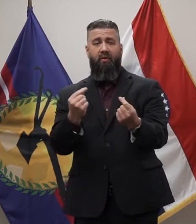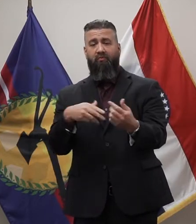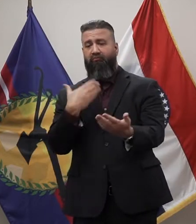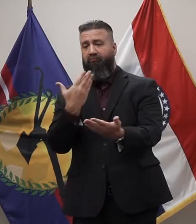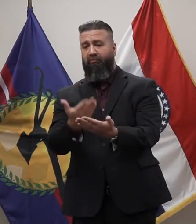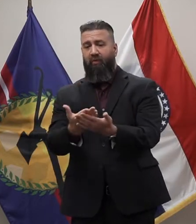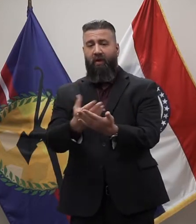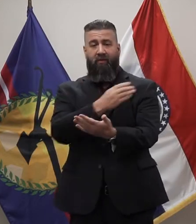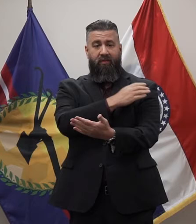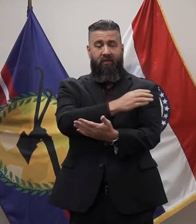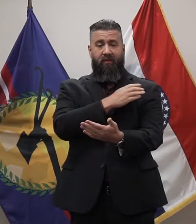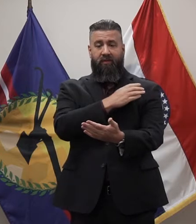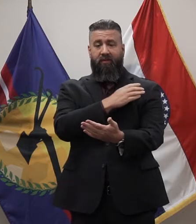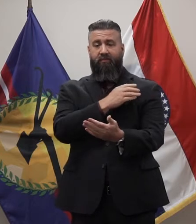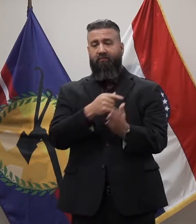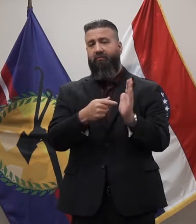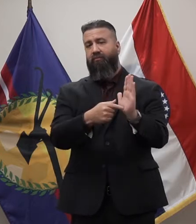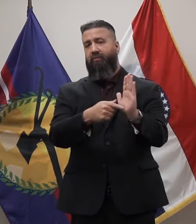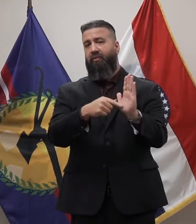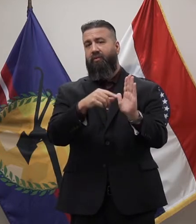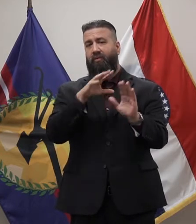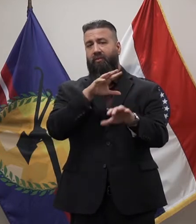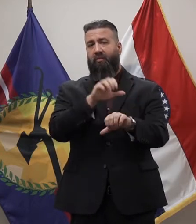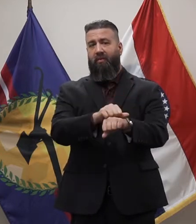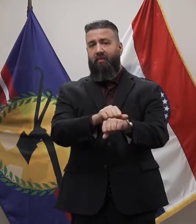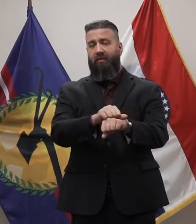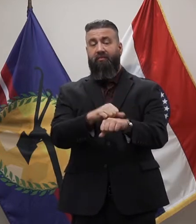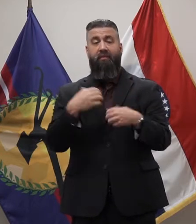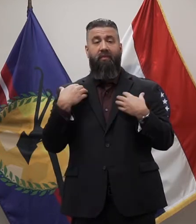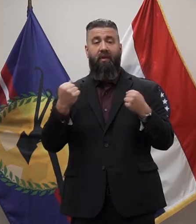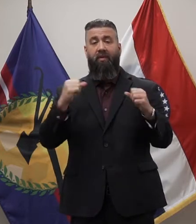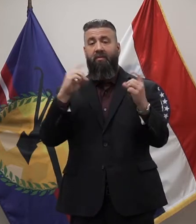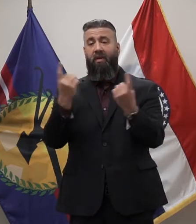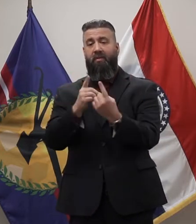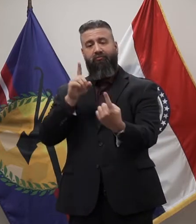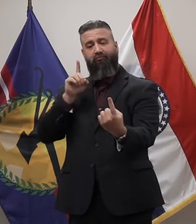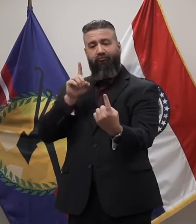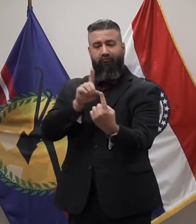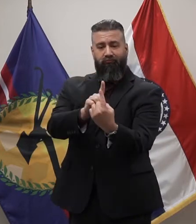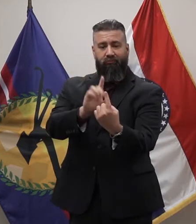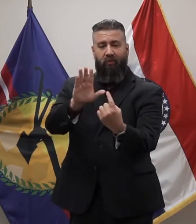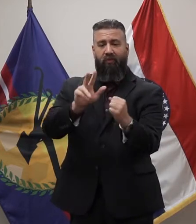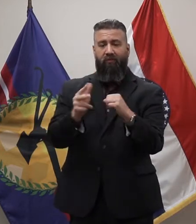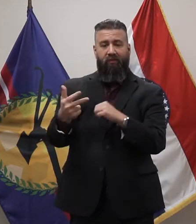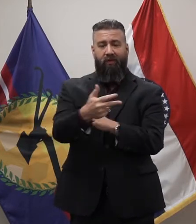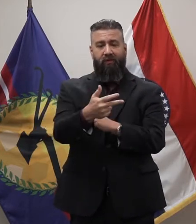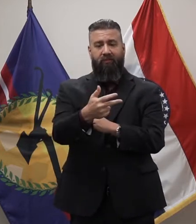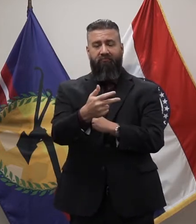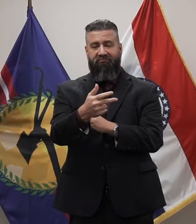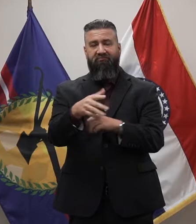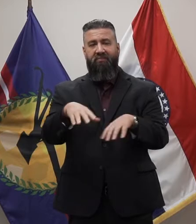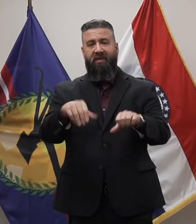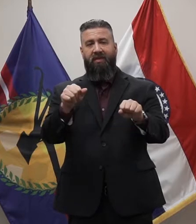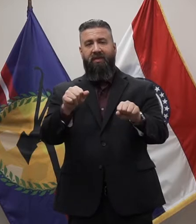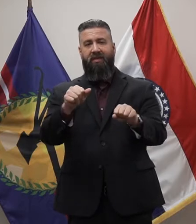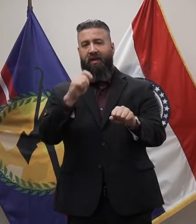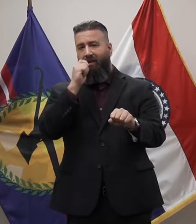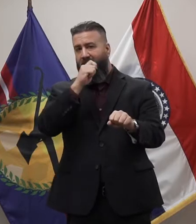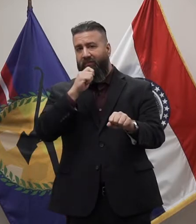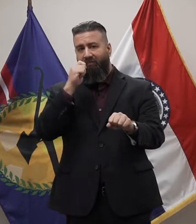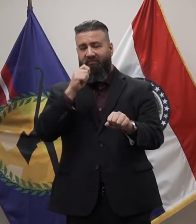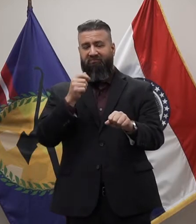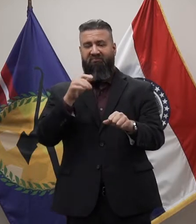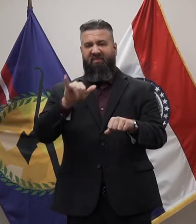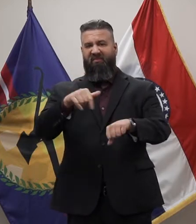meet you at your vehicle and take a sample right there. No need to get out in the cold. We're trying to